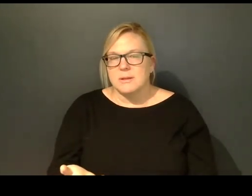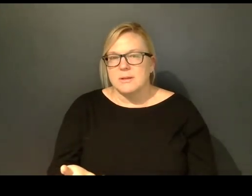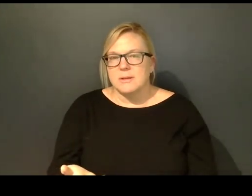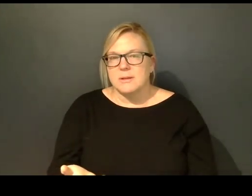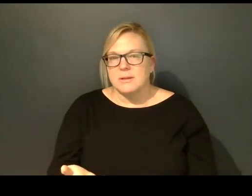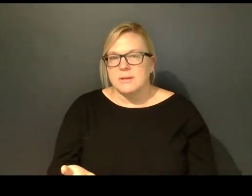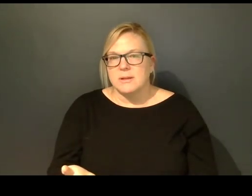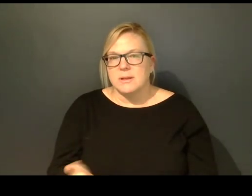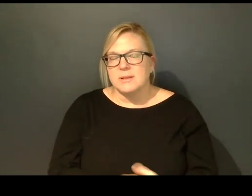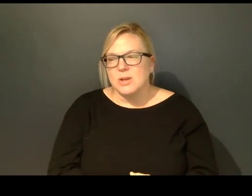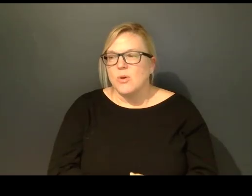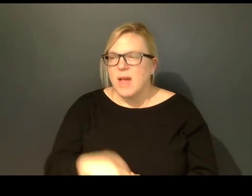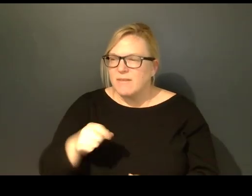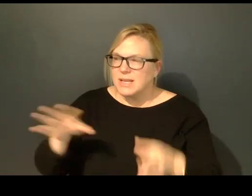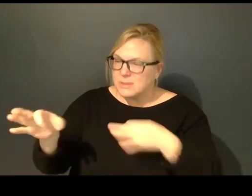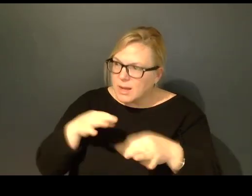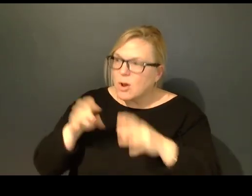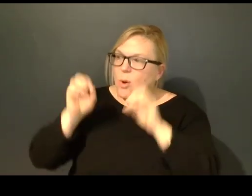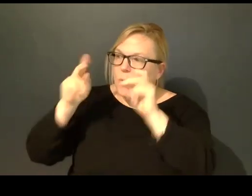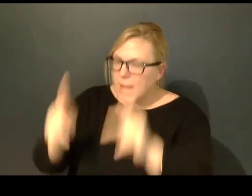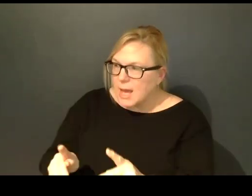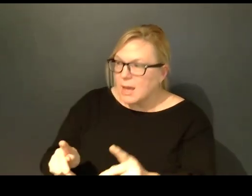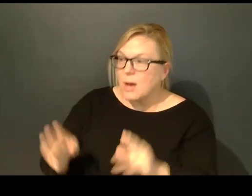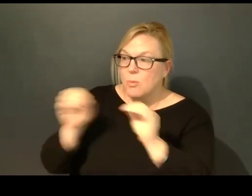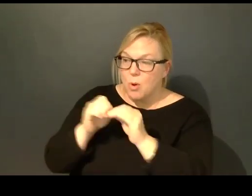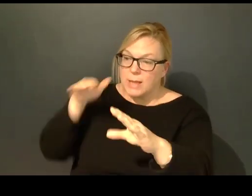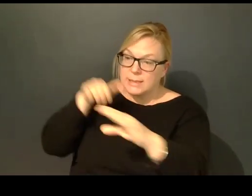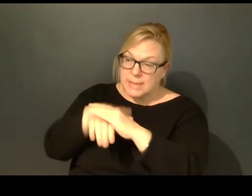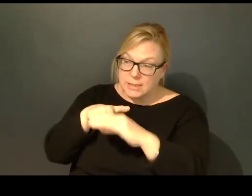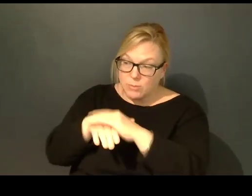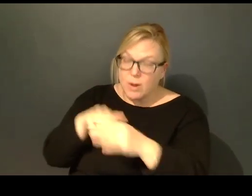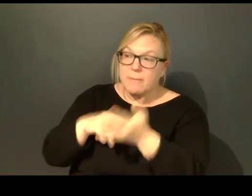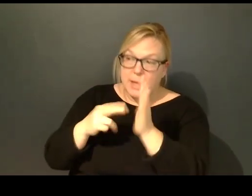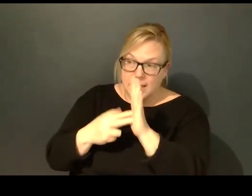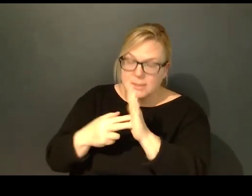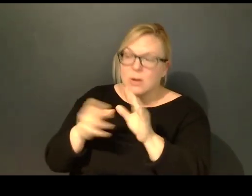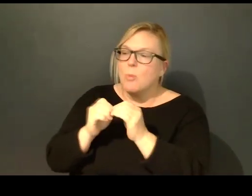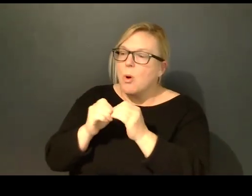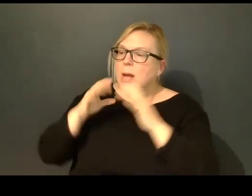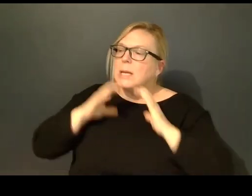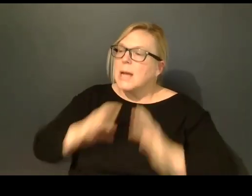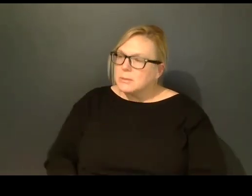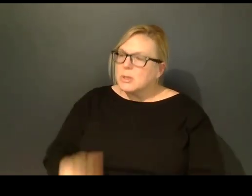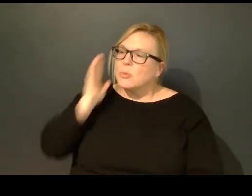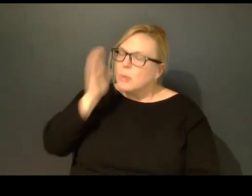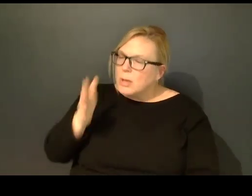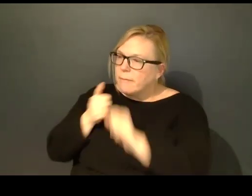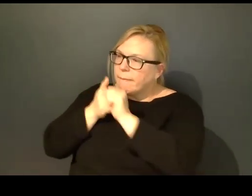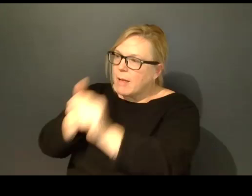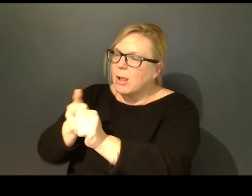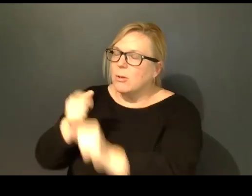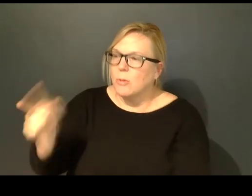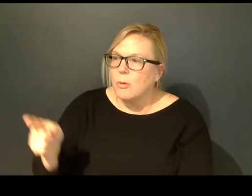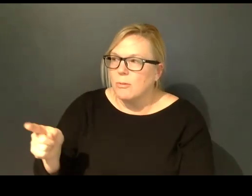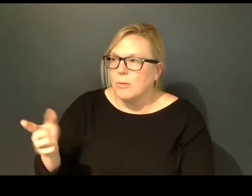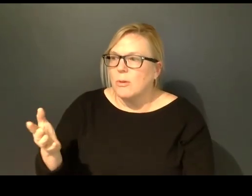more loyal customers if you make yourself more accessible. Yeah. Like, how likely are you to go back to a business that has taken any step